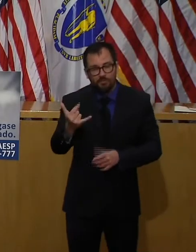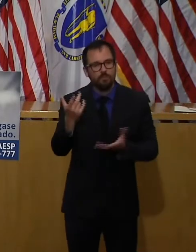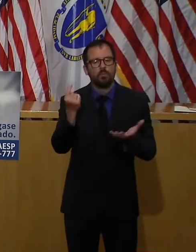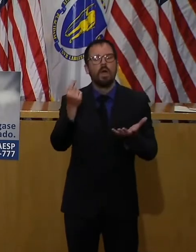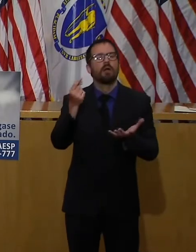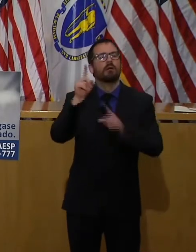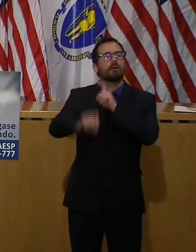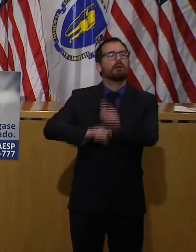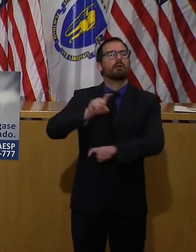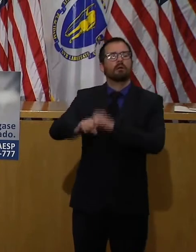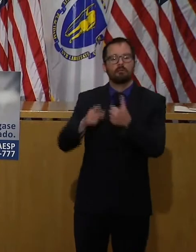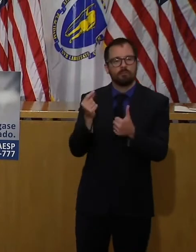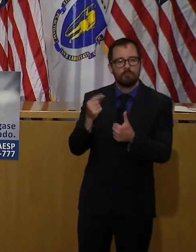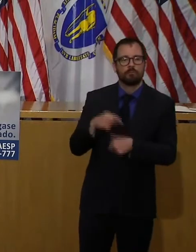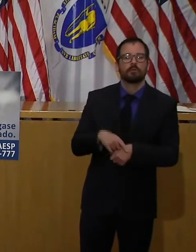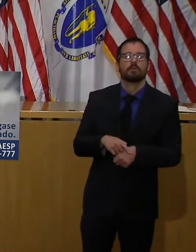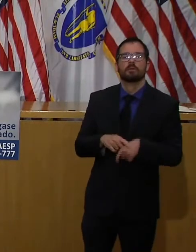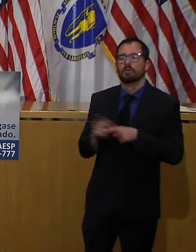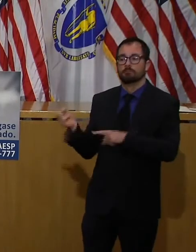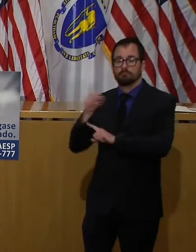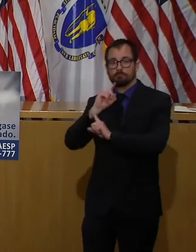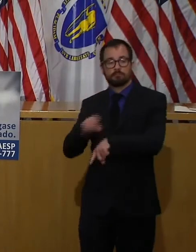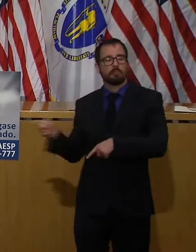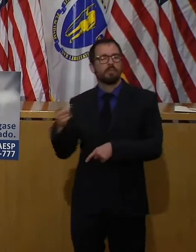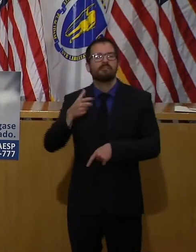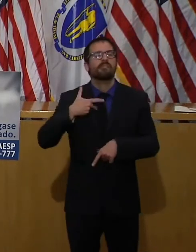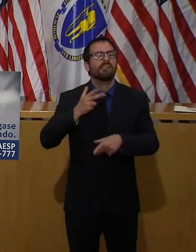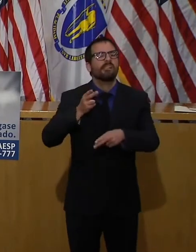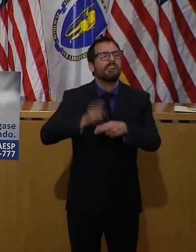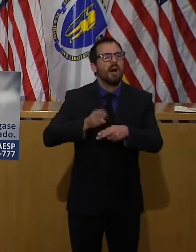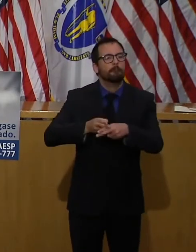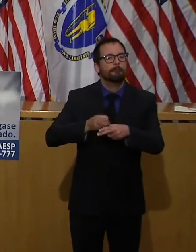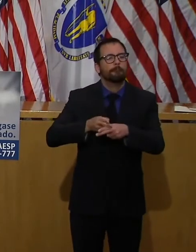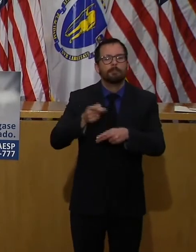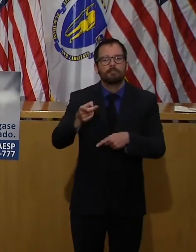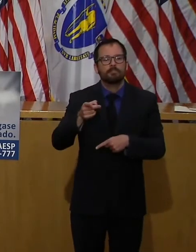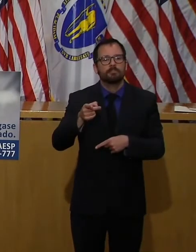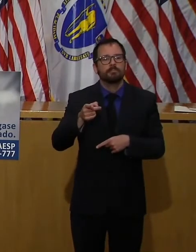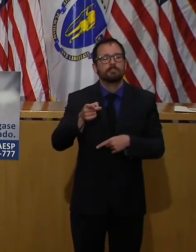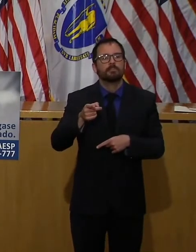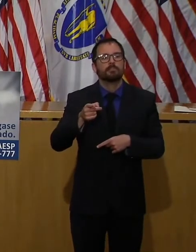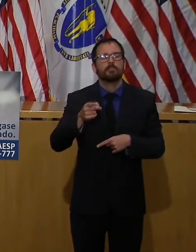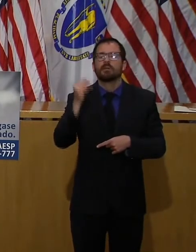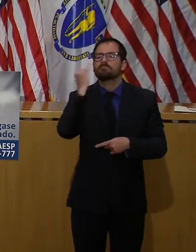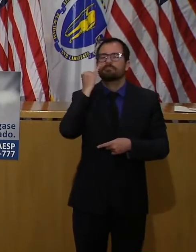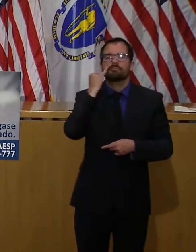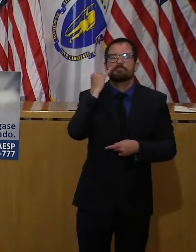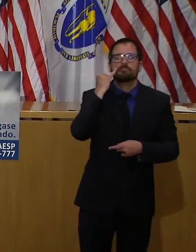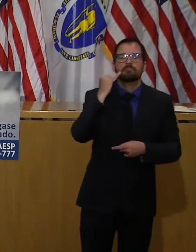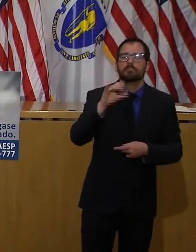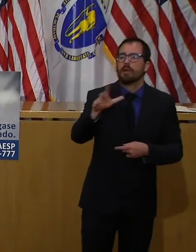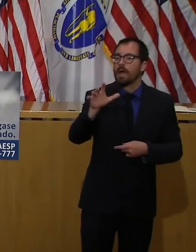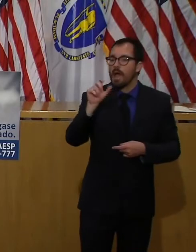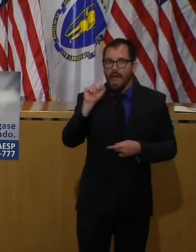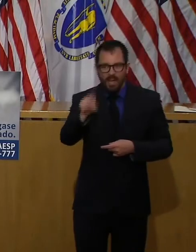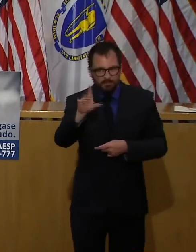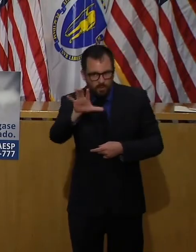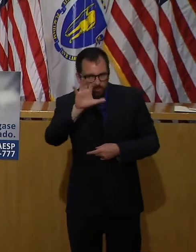number. They should never ask for any sort of health insurance information, anything like that. This information